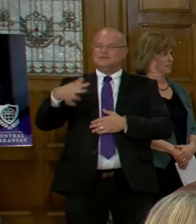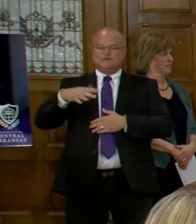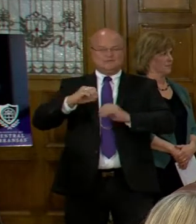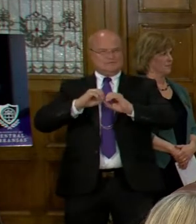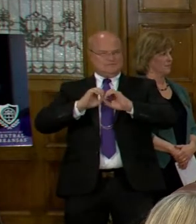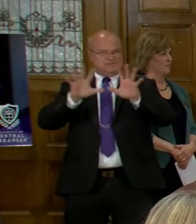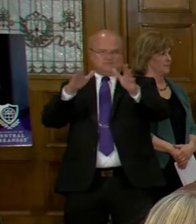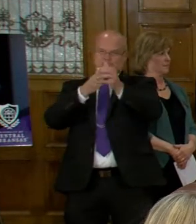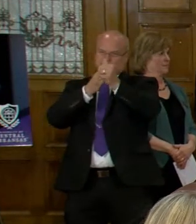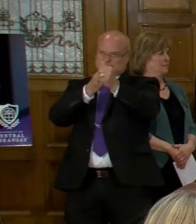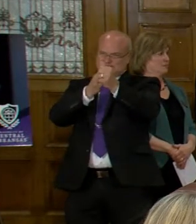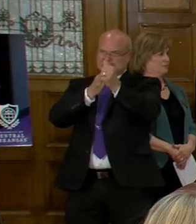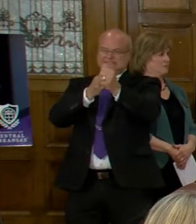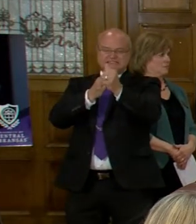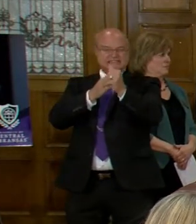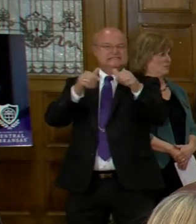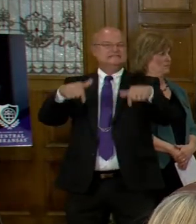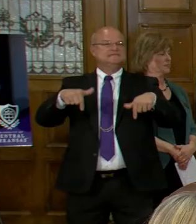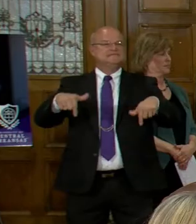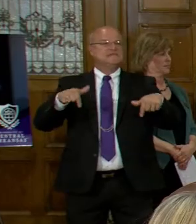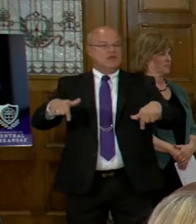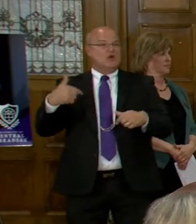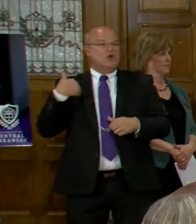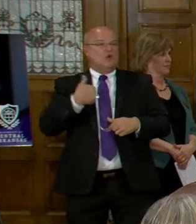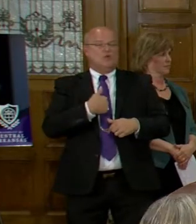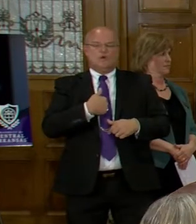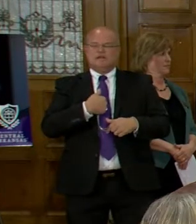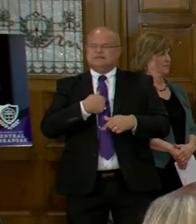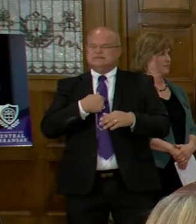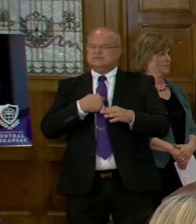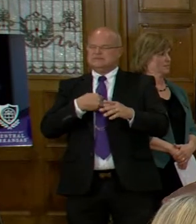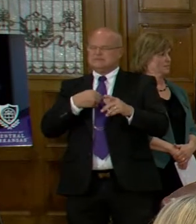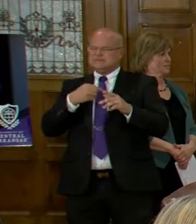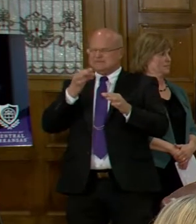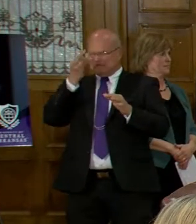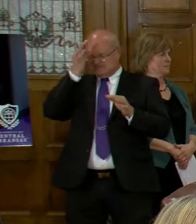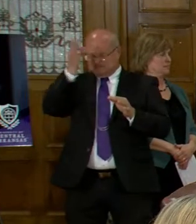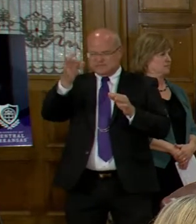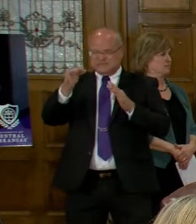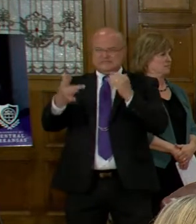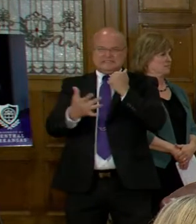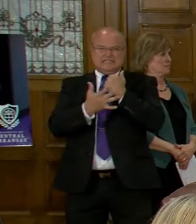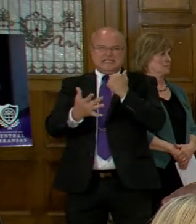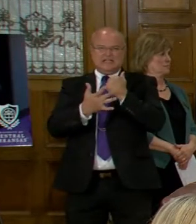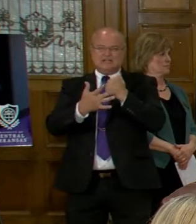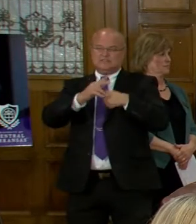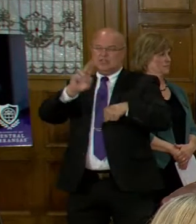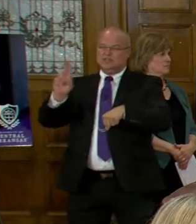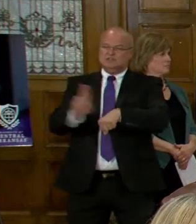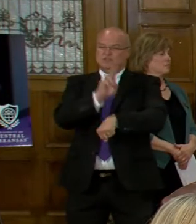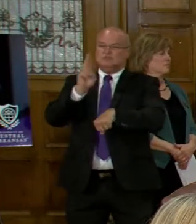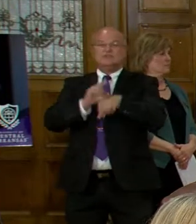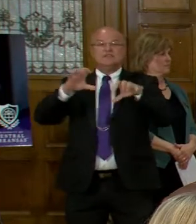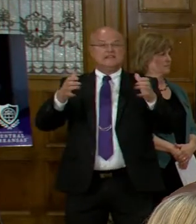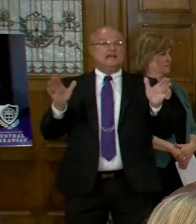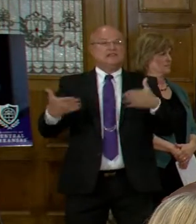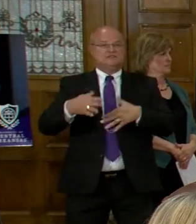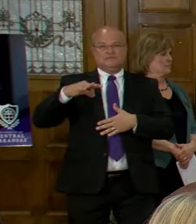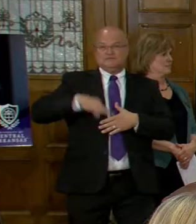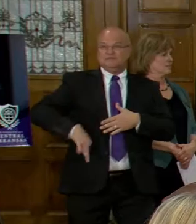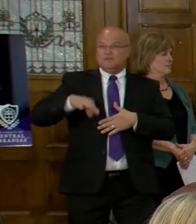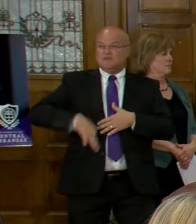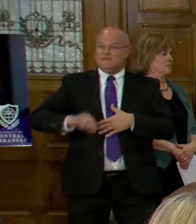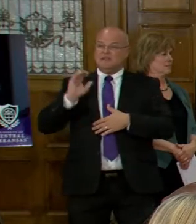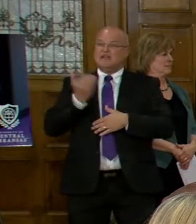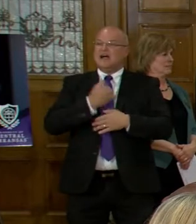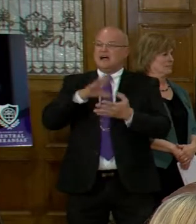front. We're leading. We're on the cutting edge of technology and putting it into use in the classroom for the benefit